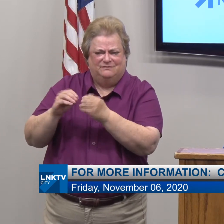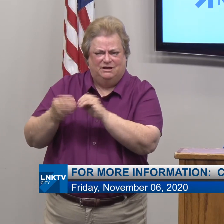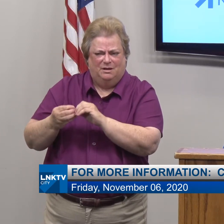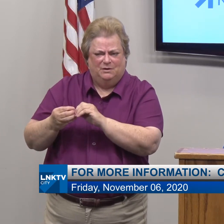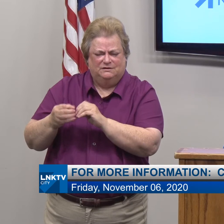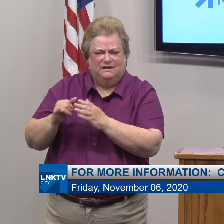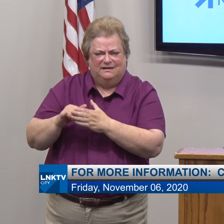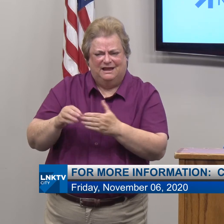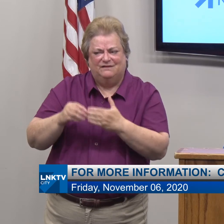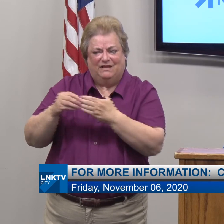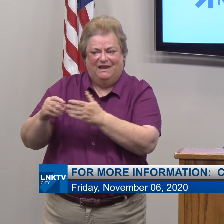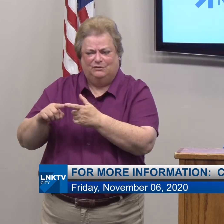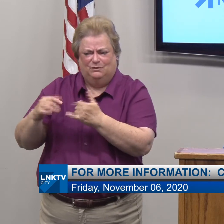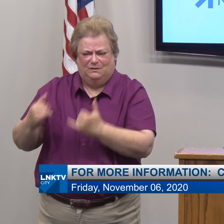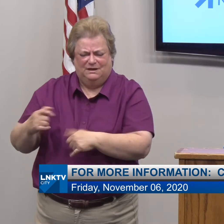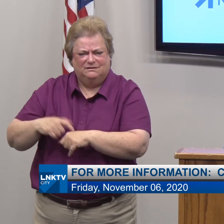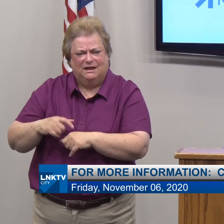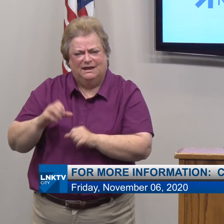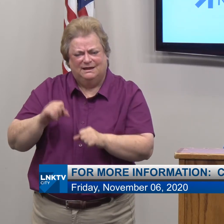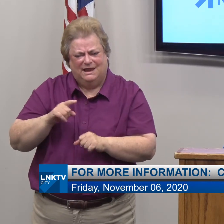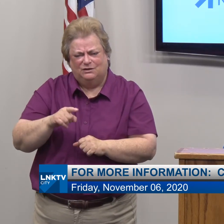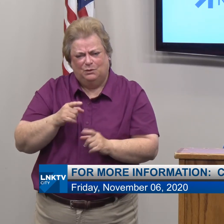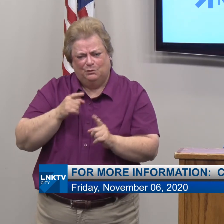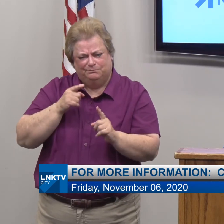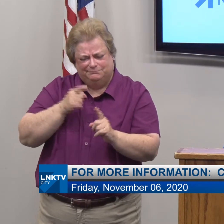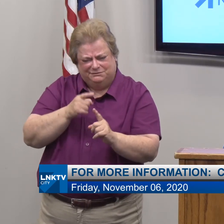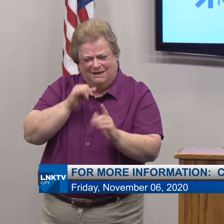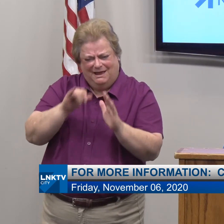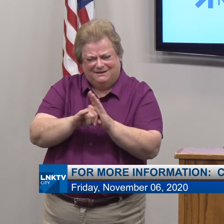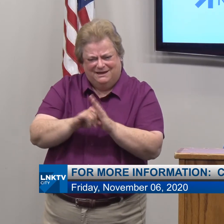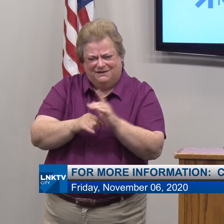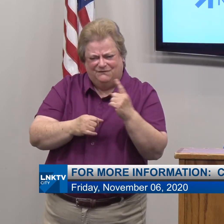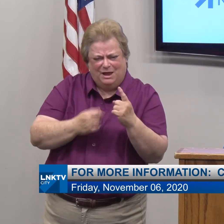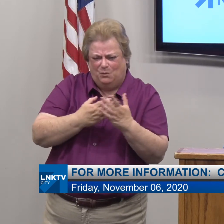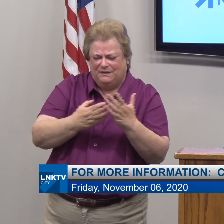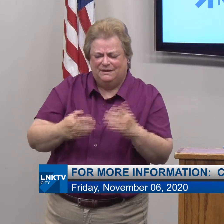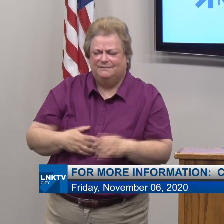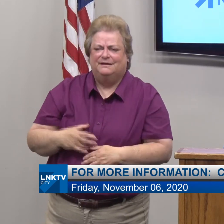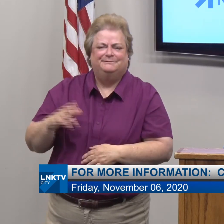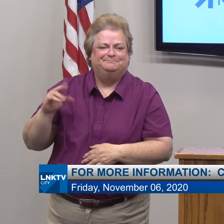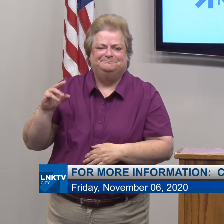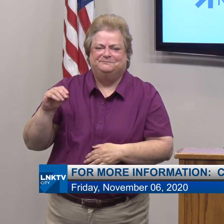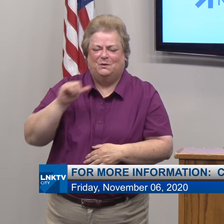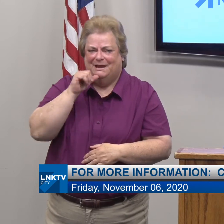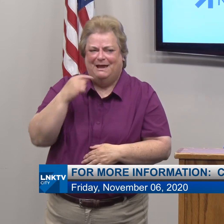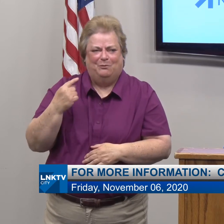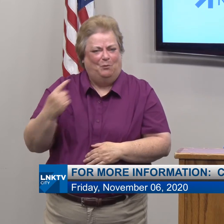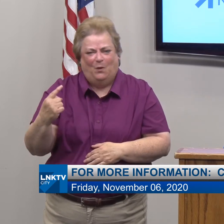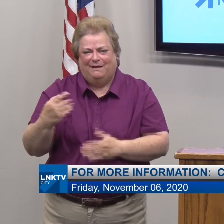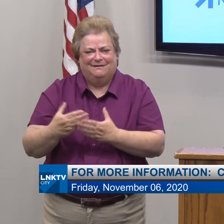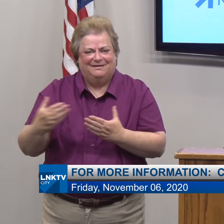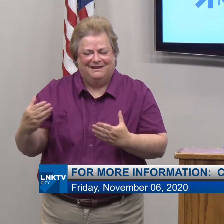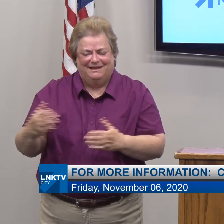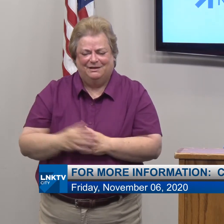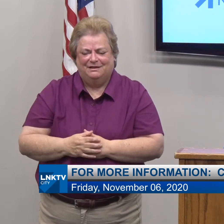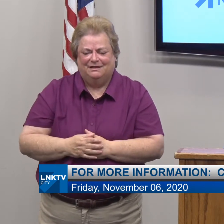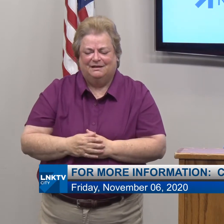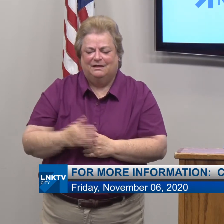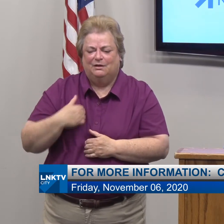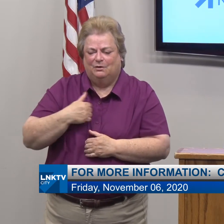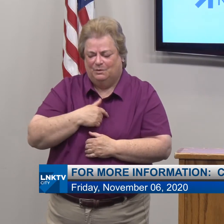led up to this point? Can you point to any one thing? Any one thing. You know, we have a lot that are in